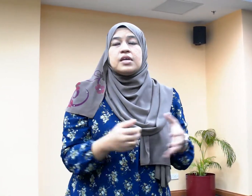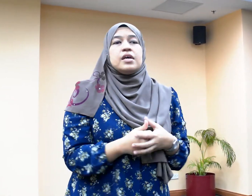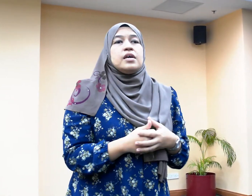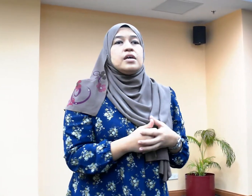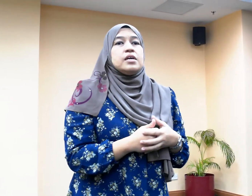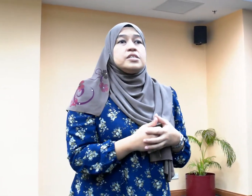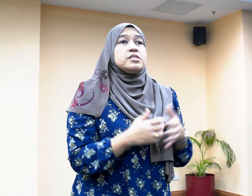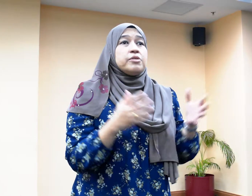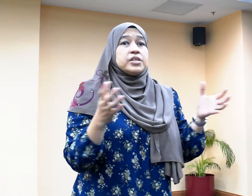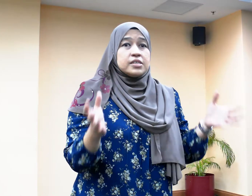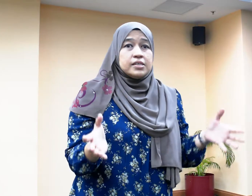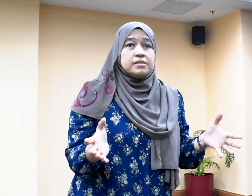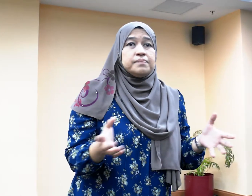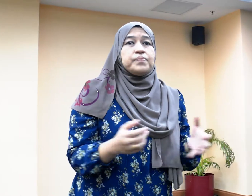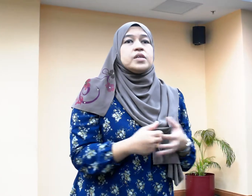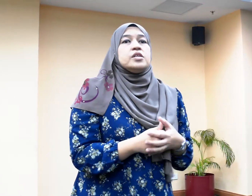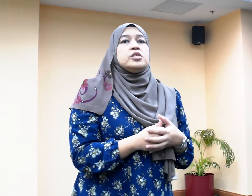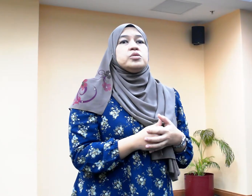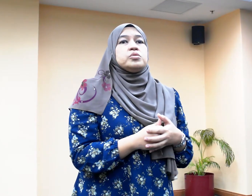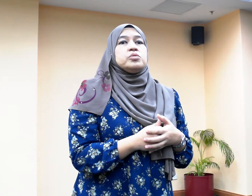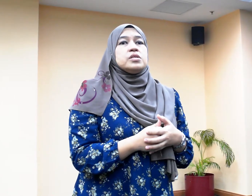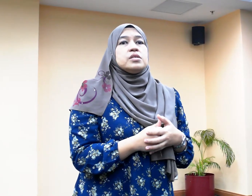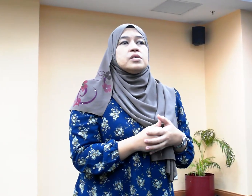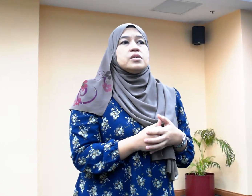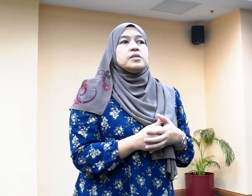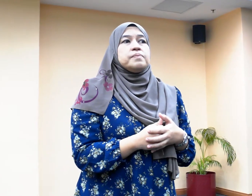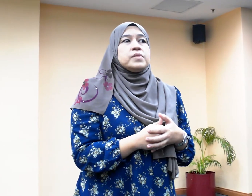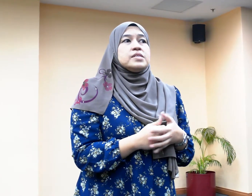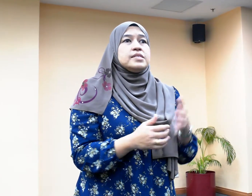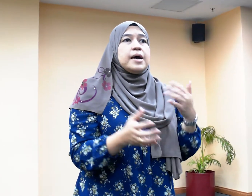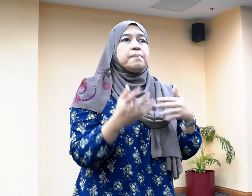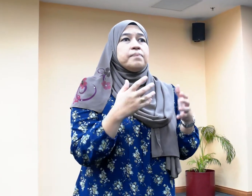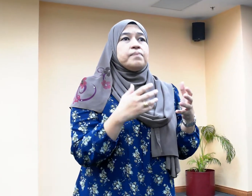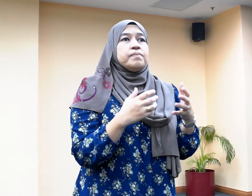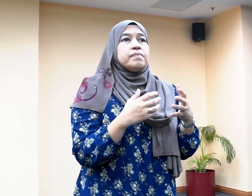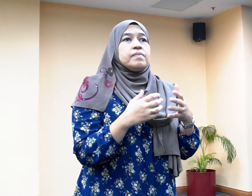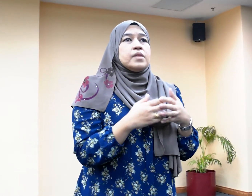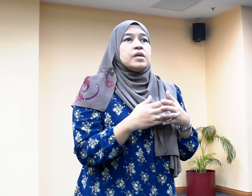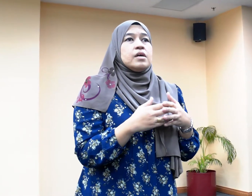hysterical, due to the sound Because they see